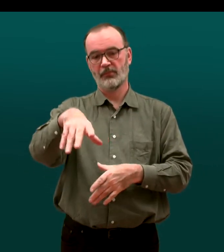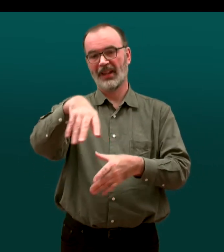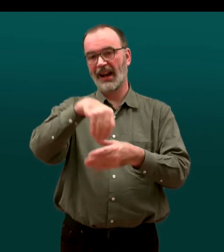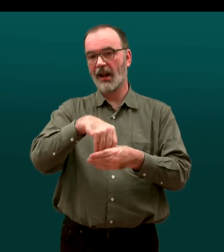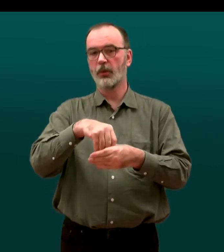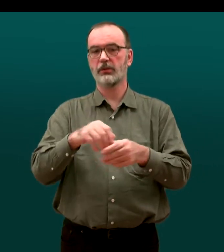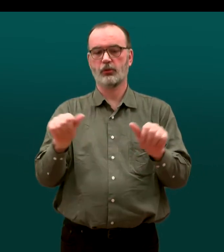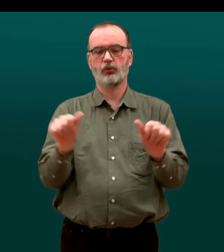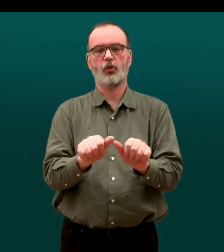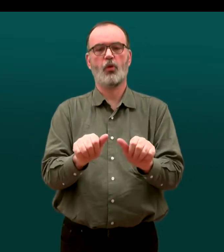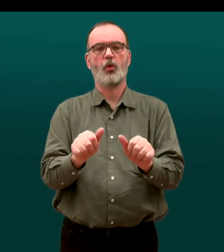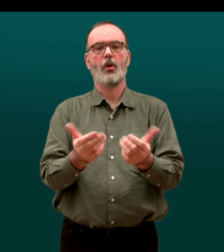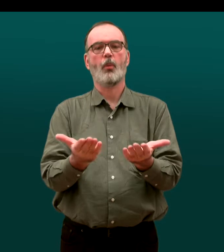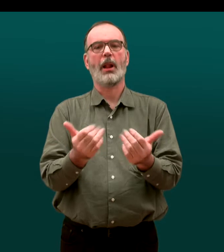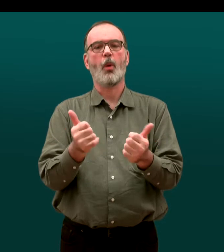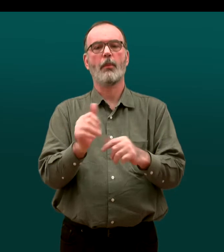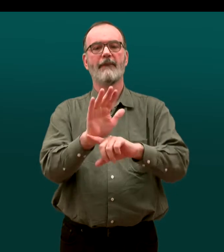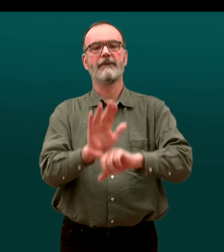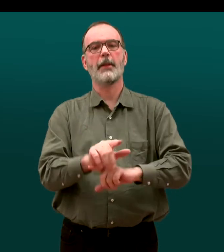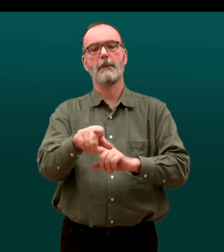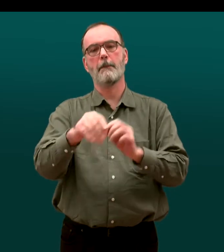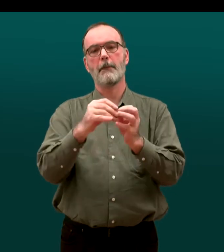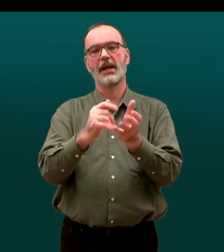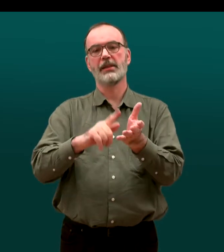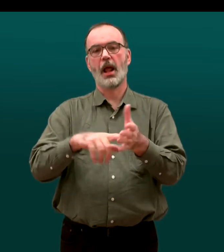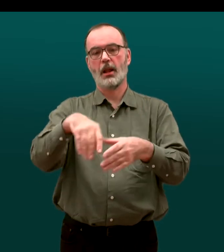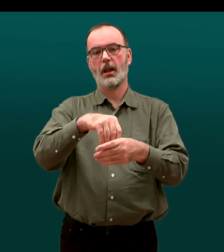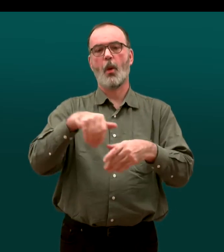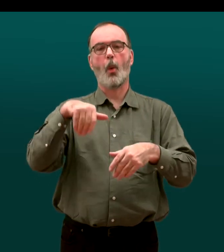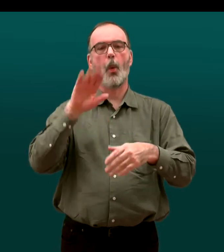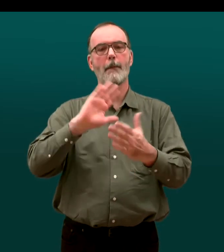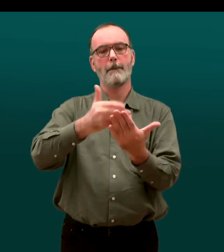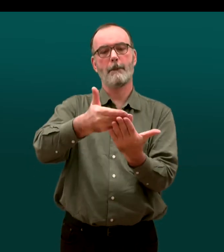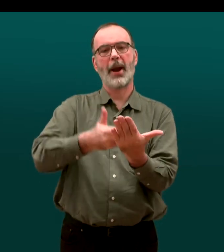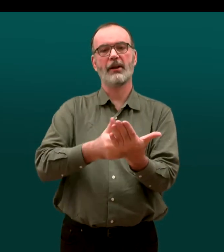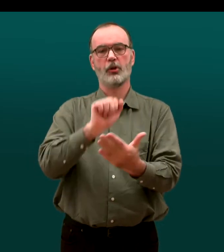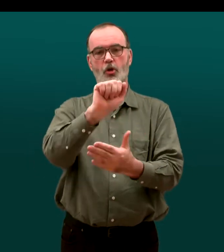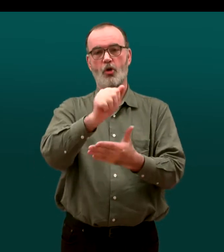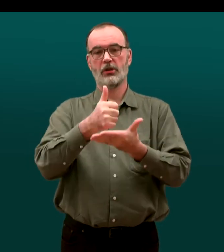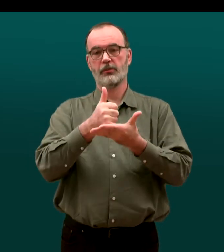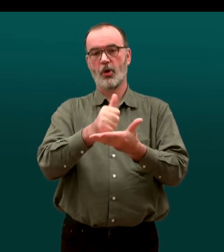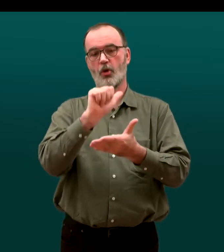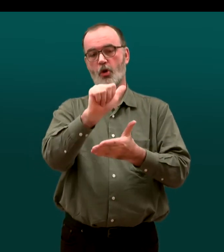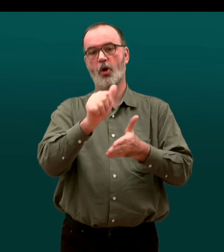opportunities. Include a short welcoming film in BSL on the homepage of the Your Support Your Way